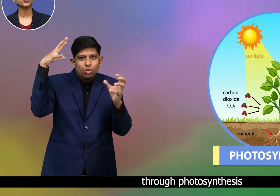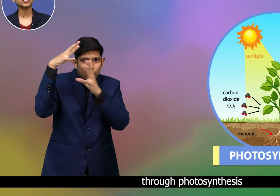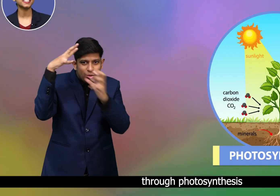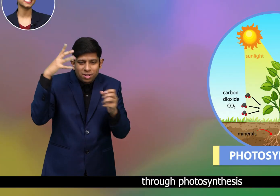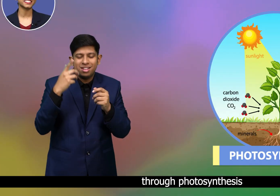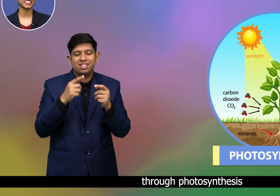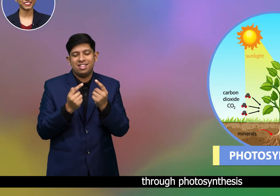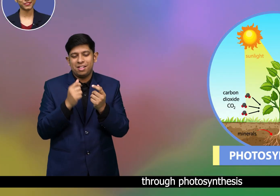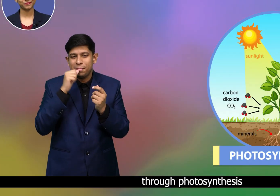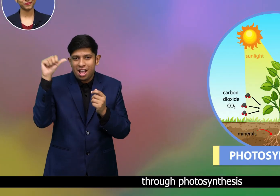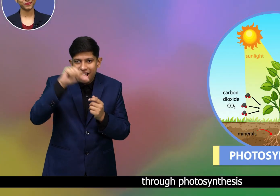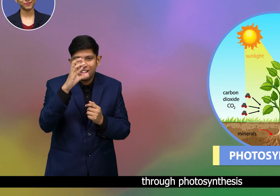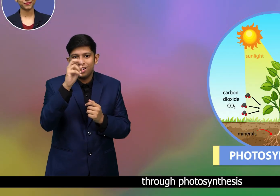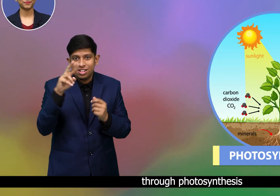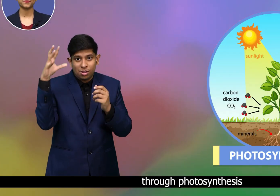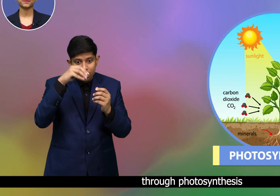through photosynthesis.